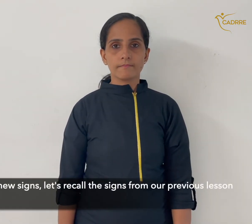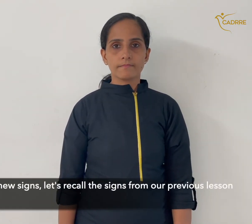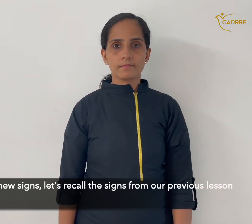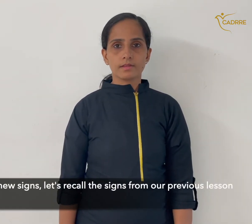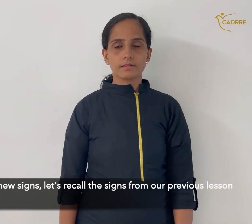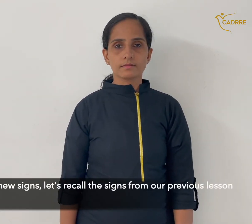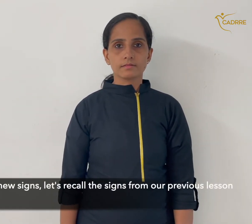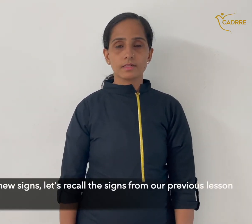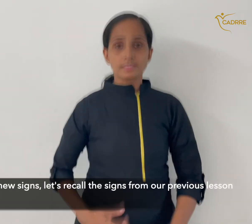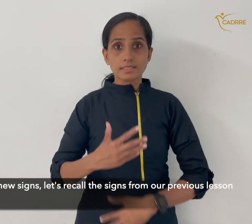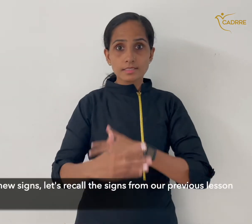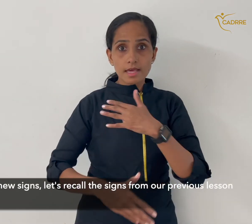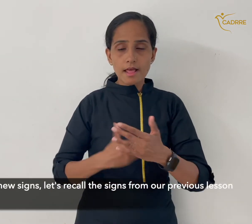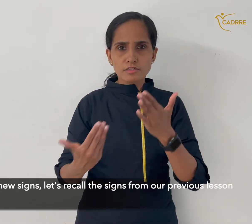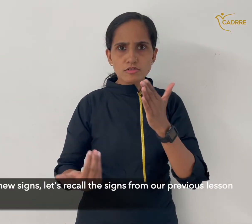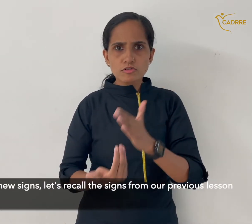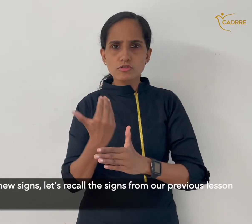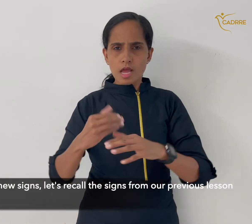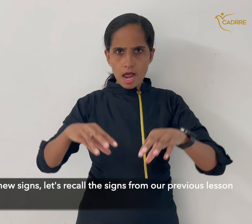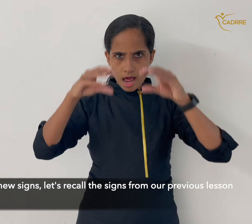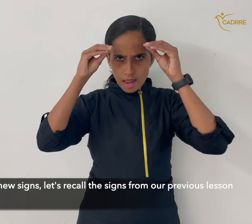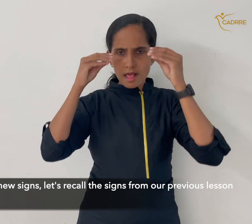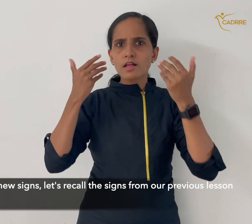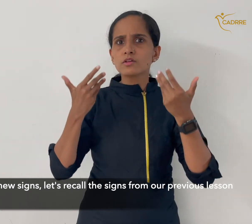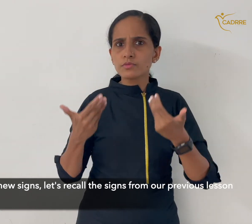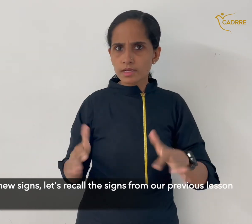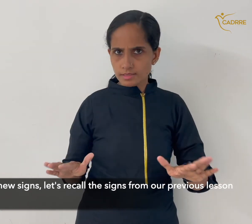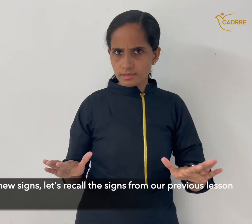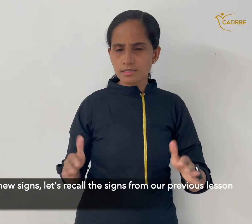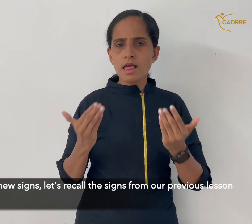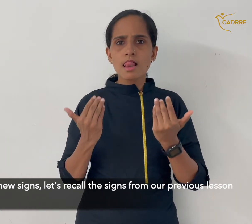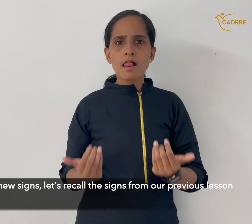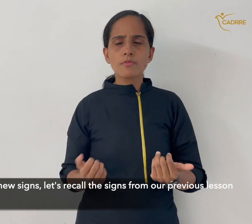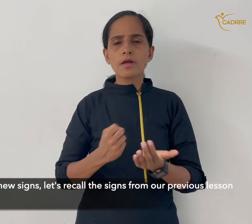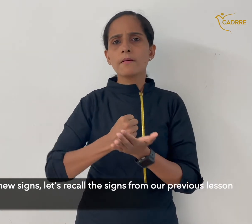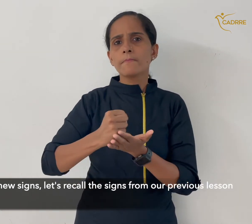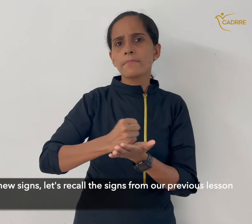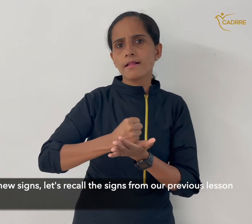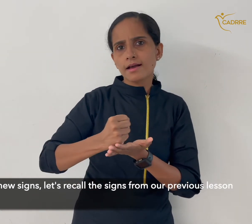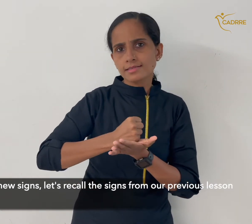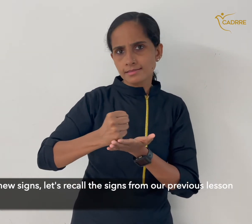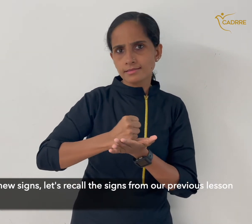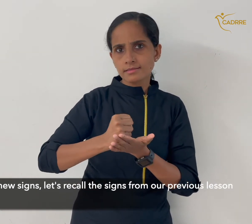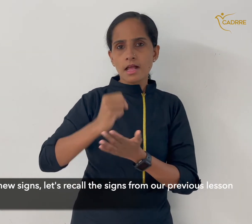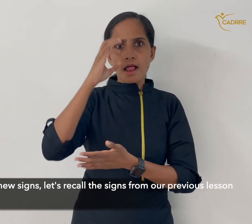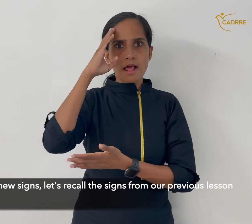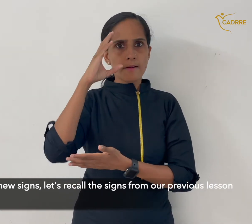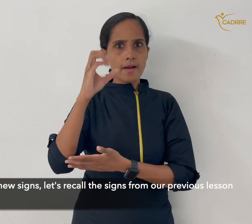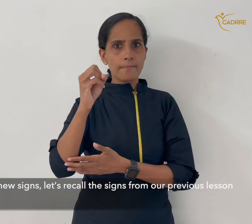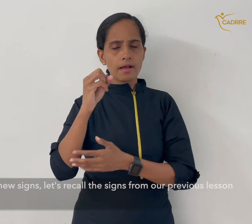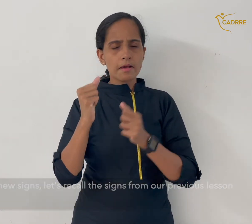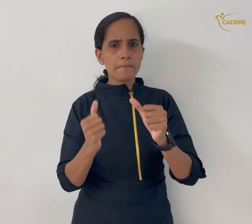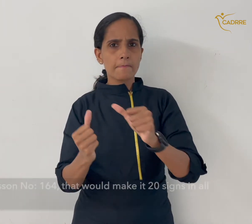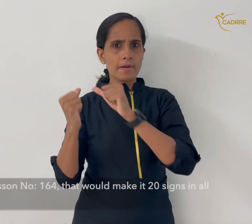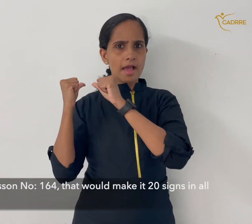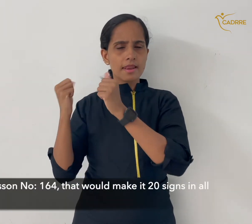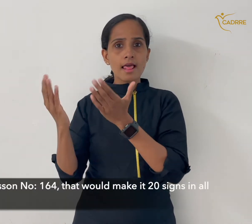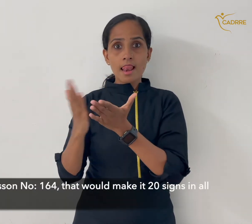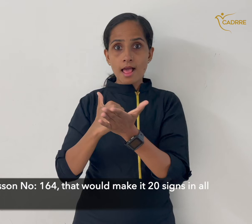Having finished learning new signs, let's recall the signs from our previous lesson number 81